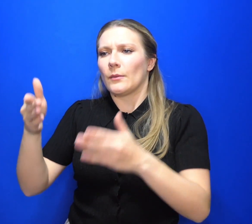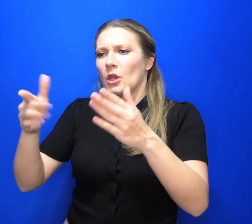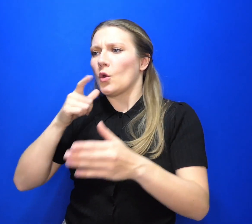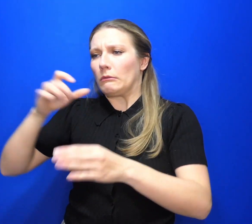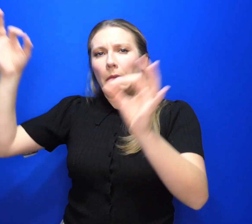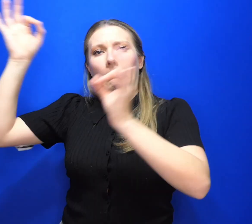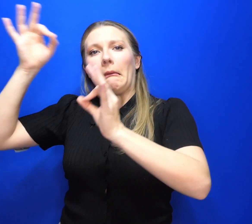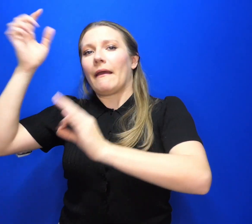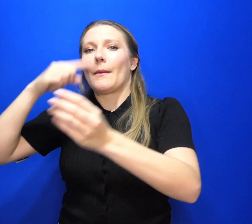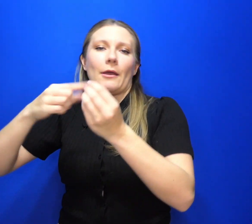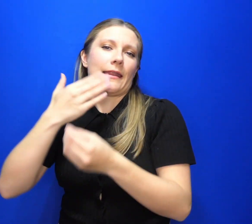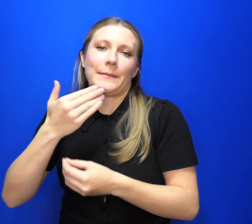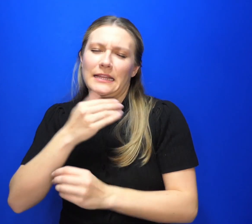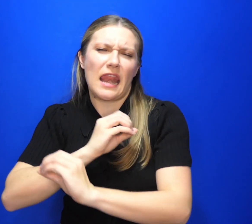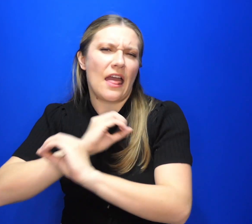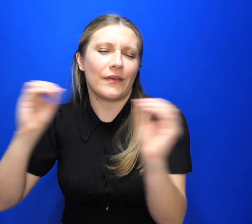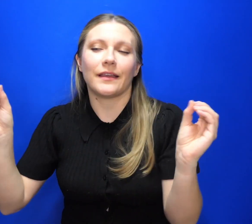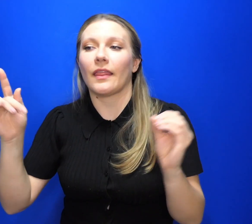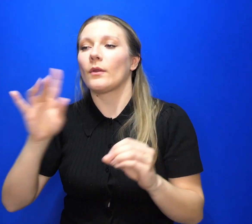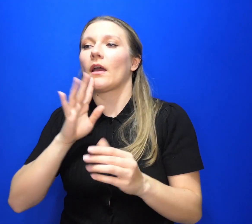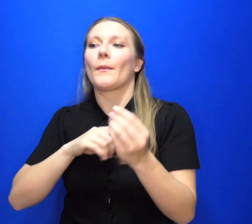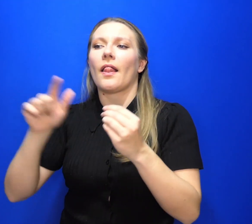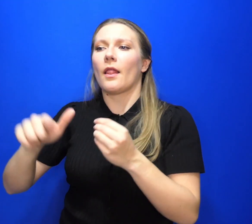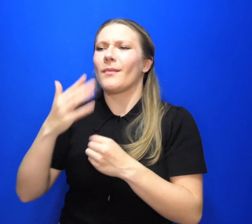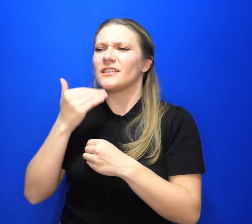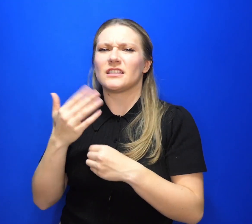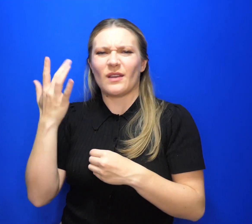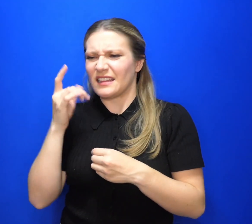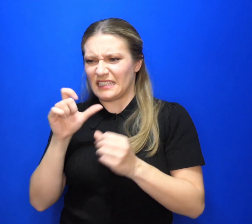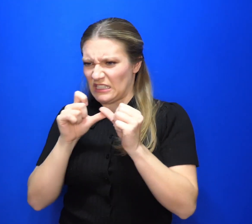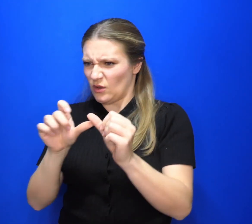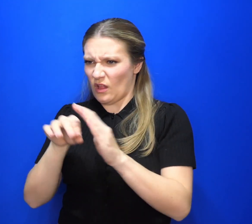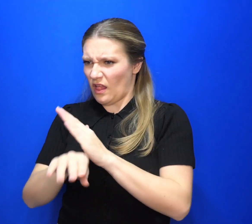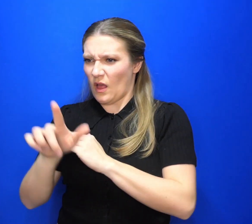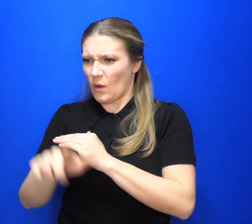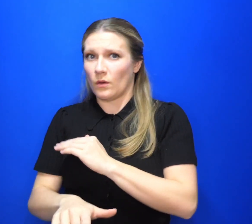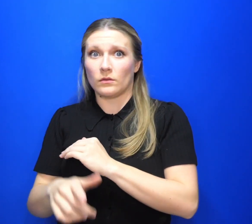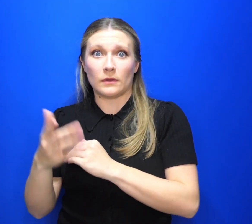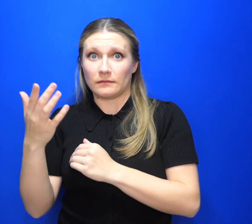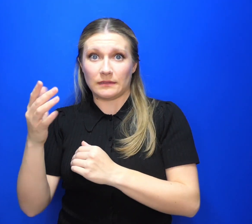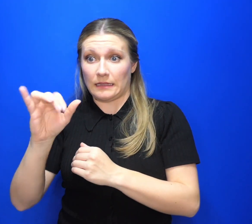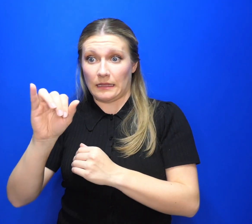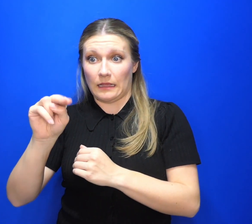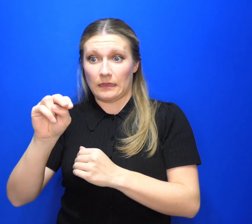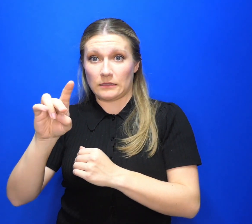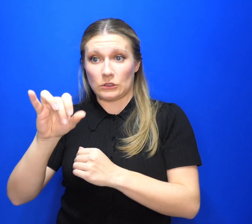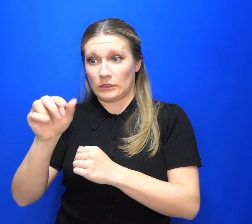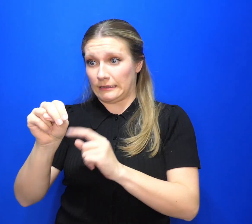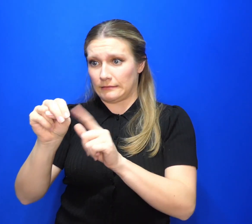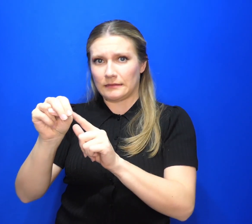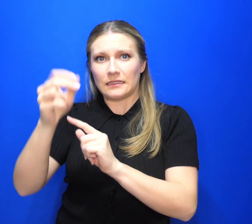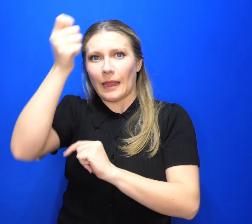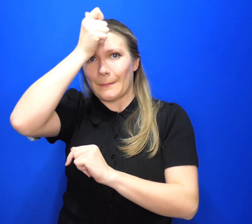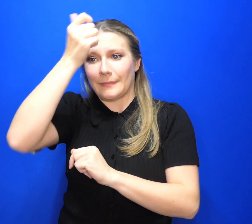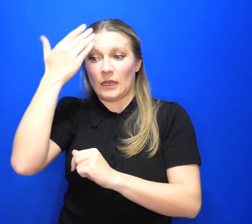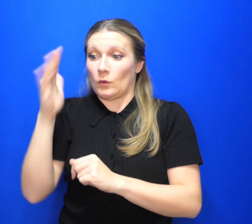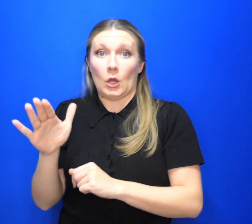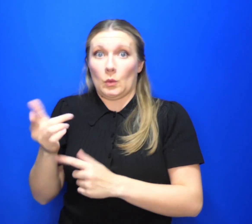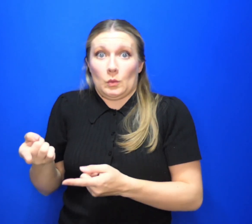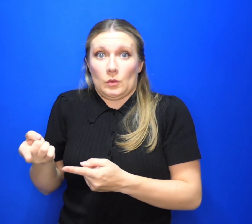keep getting low? And I said, well, the insulin's dumb. It doesn't know. I said, Right. the insulin is pulling glucose out of your blood, pulling it out, pulling it